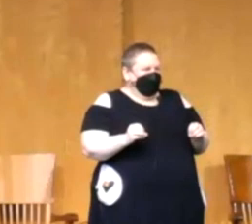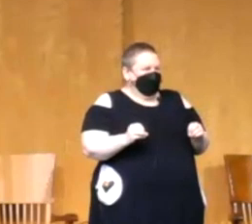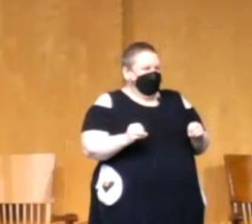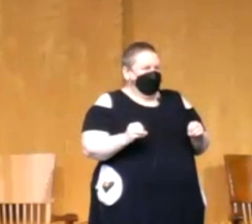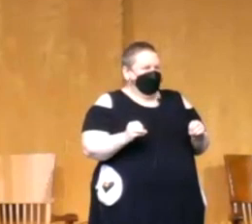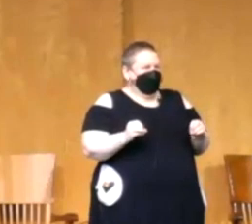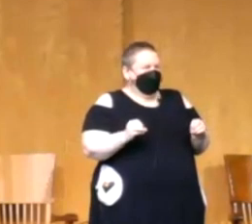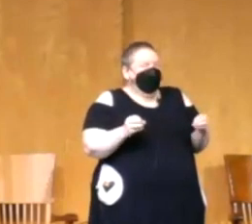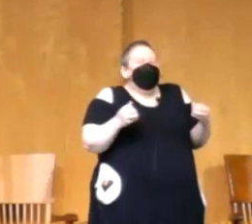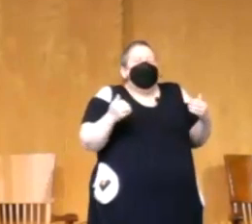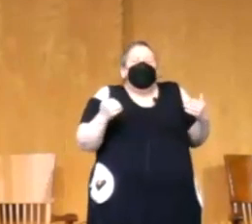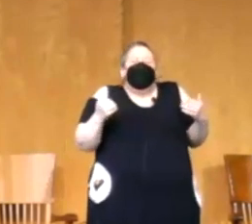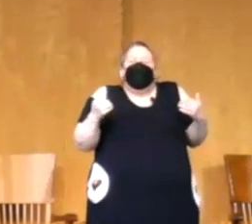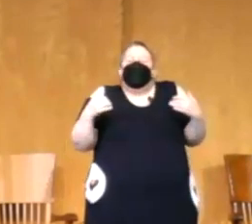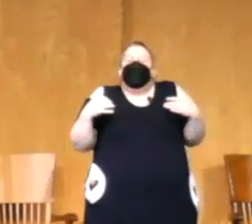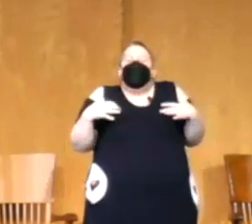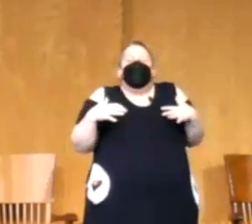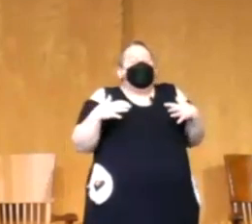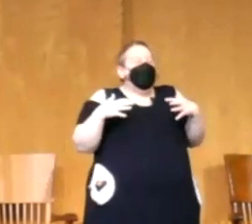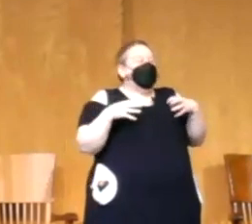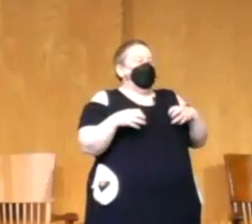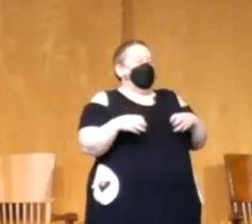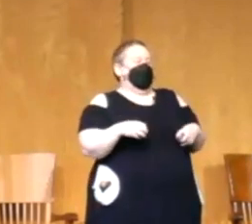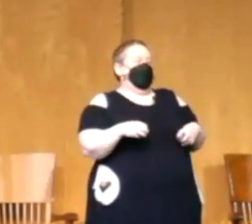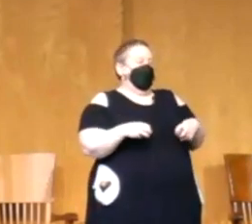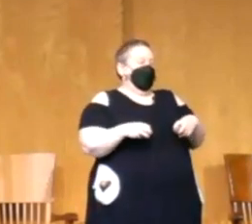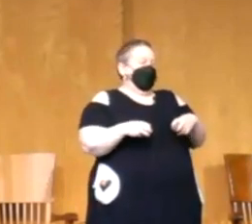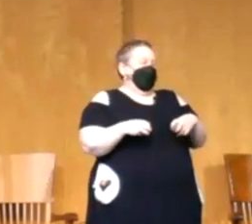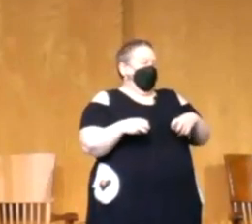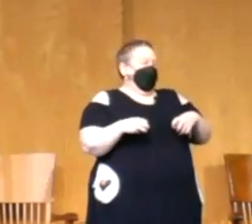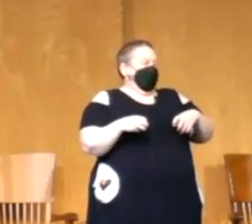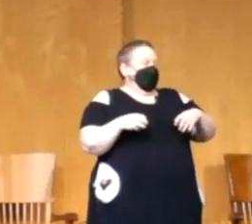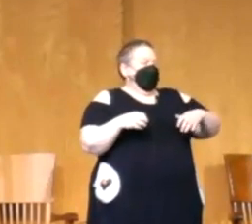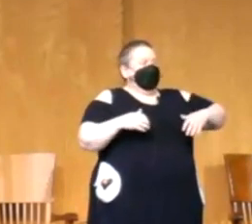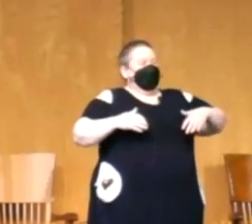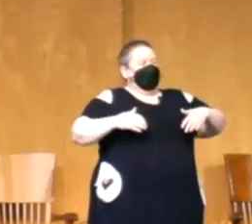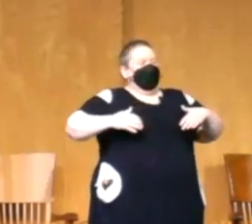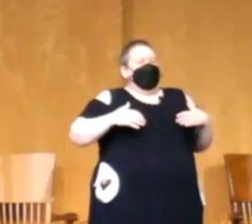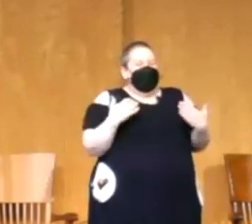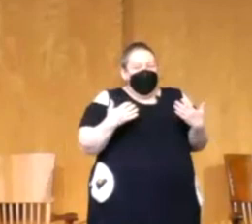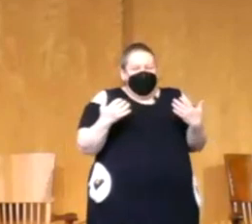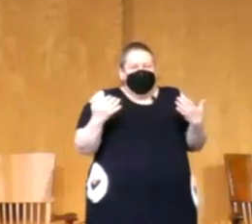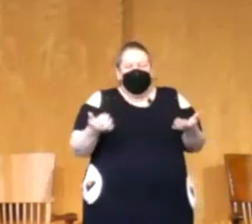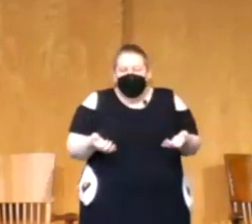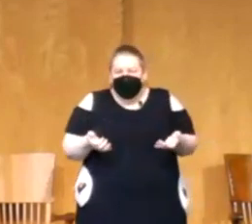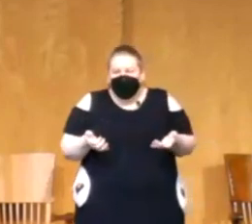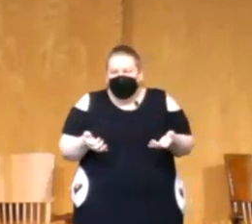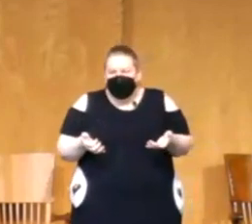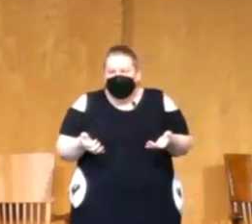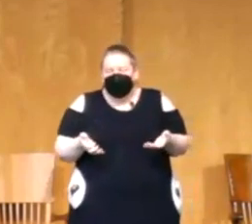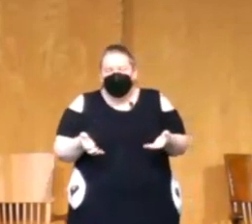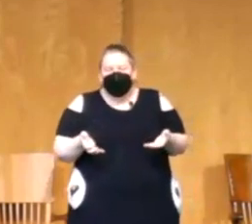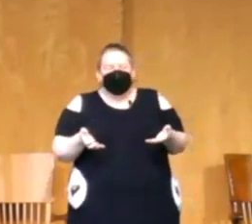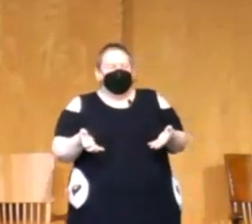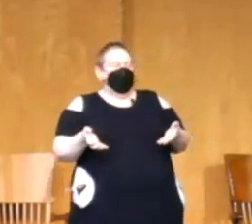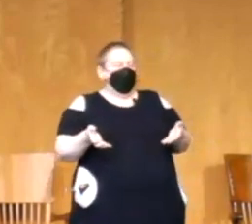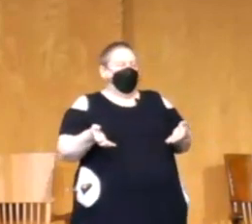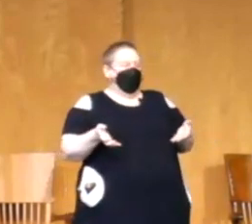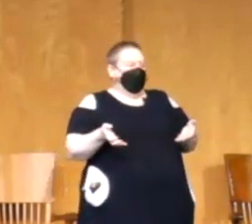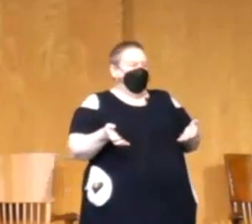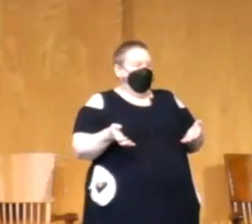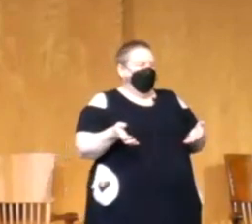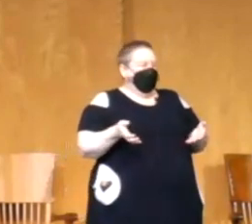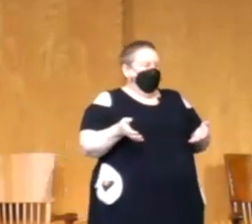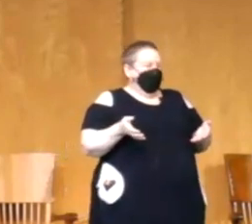And it felt important to me as I began talking on our topic